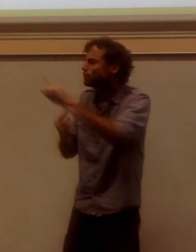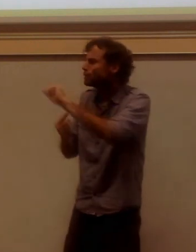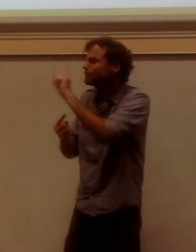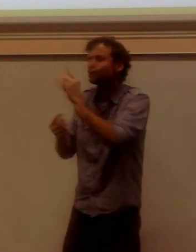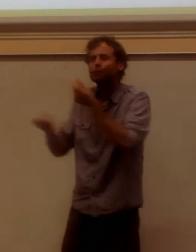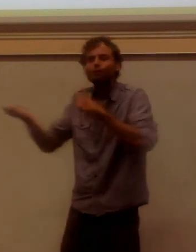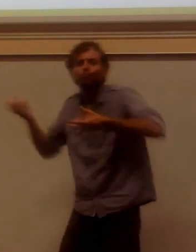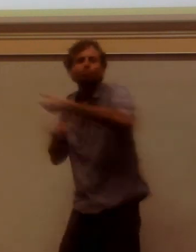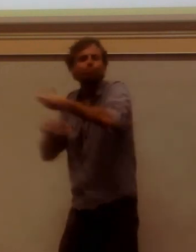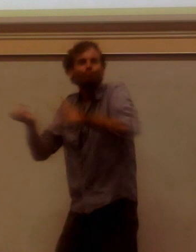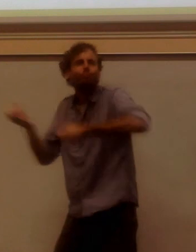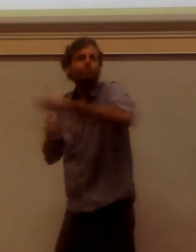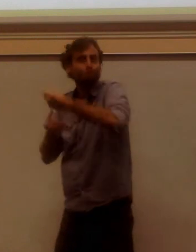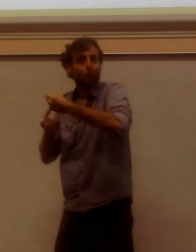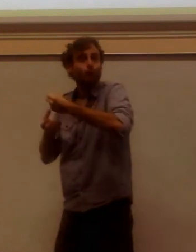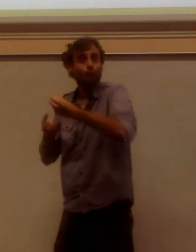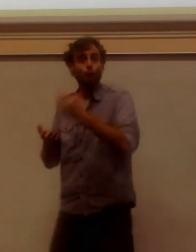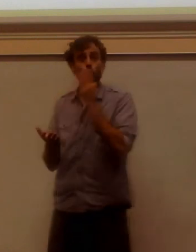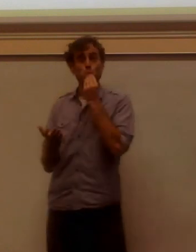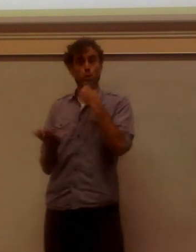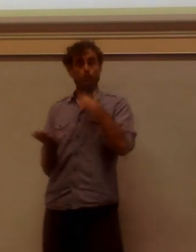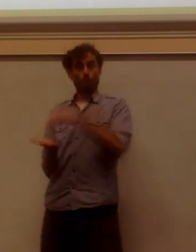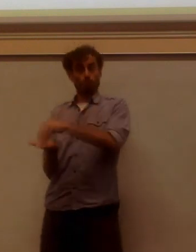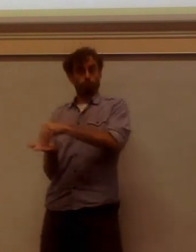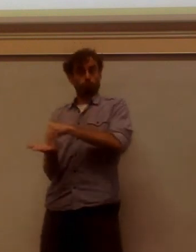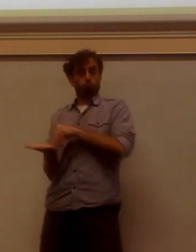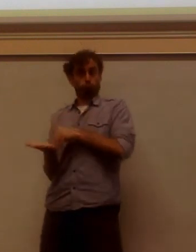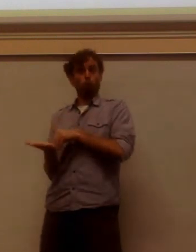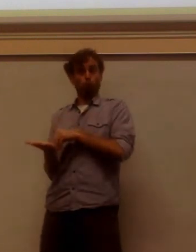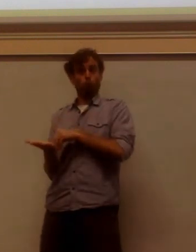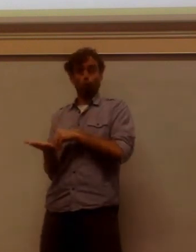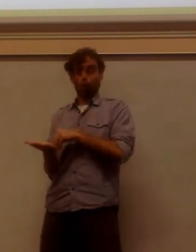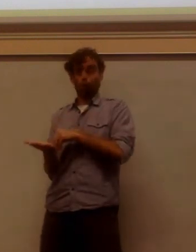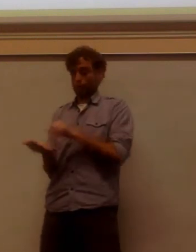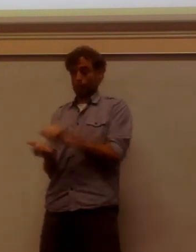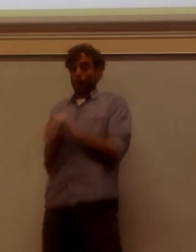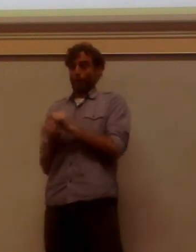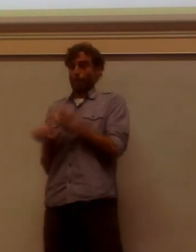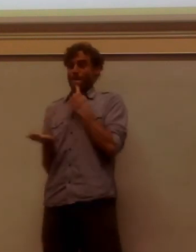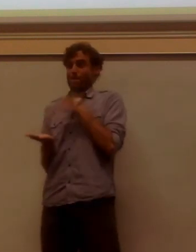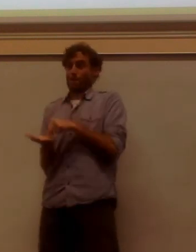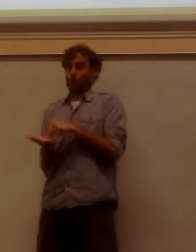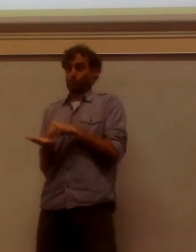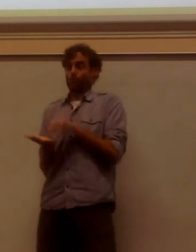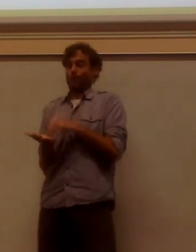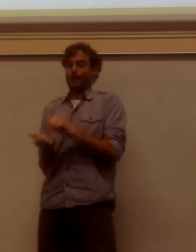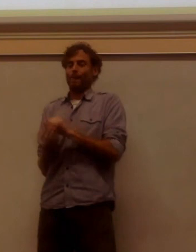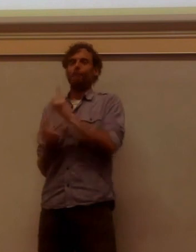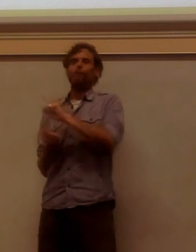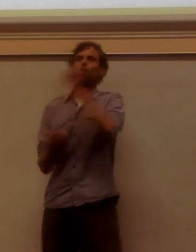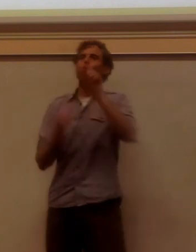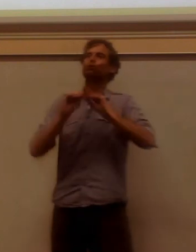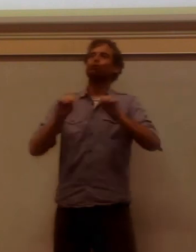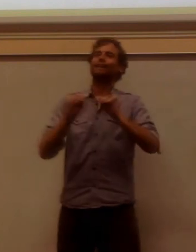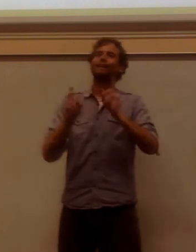But we were fortunate because it was a trial and it was part of a research project, we were able to conduct a focus group immediately with the interpreters who were all based in the same